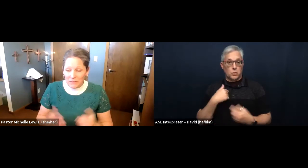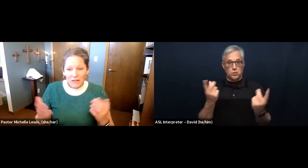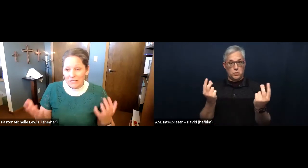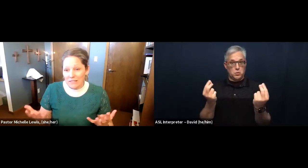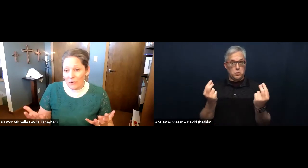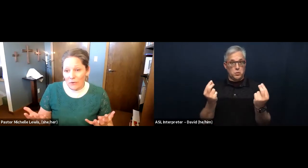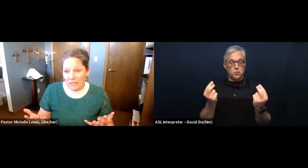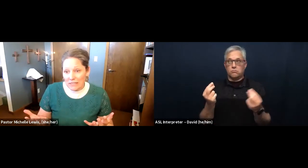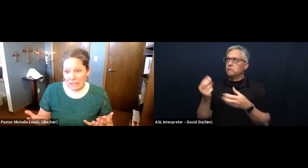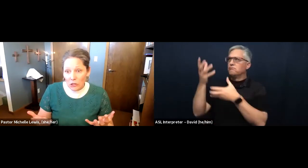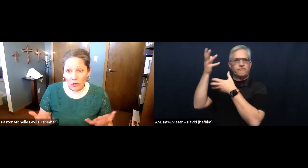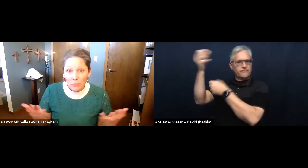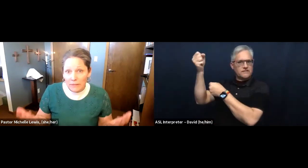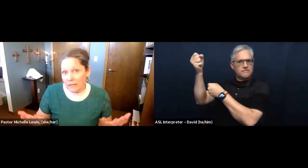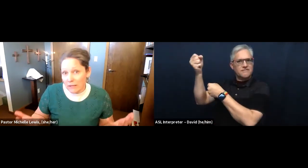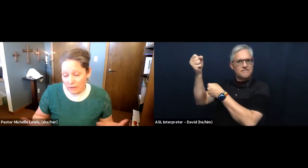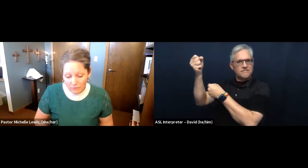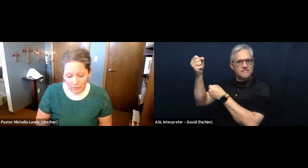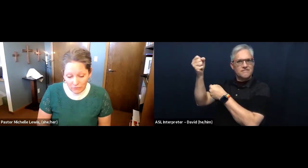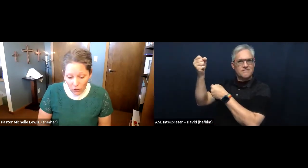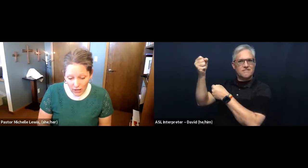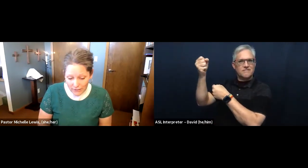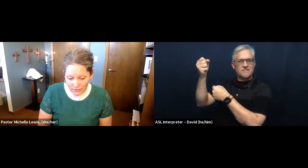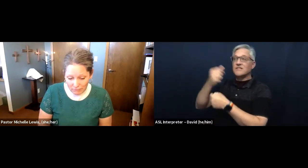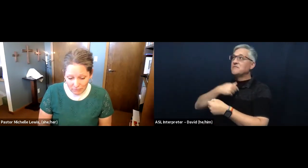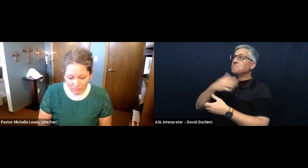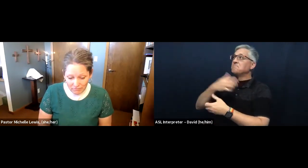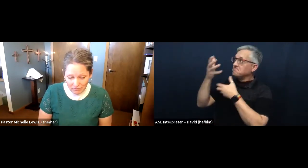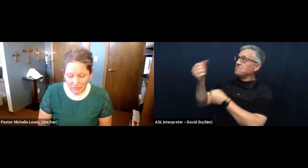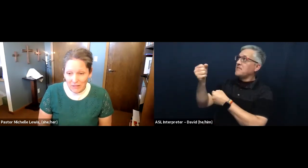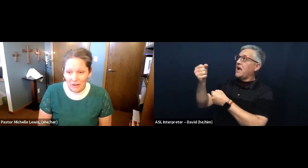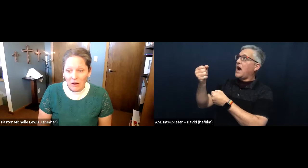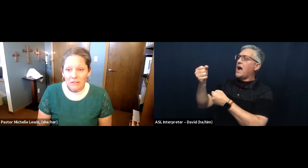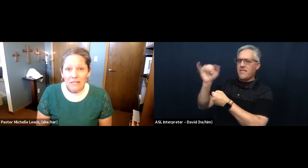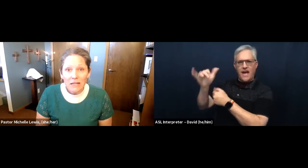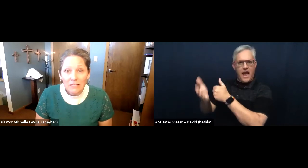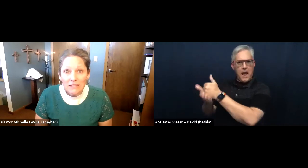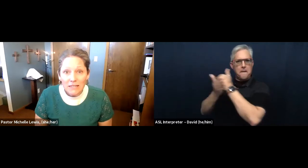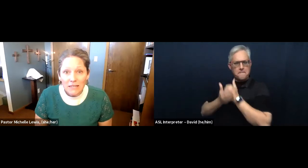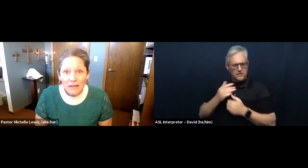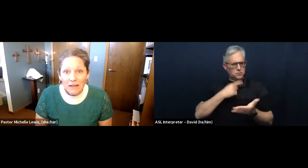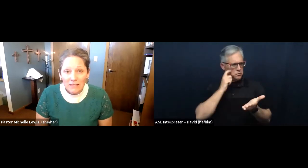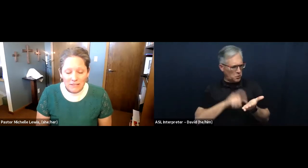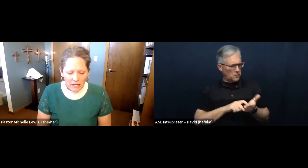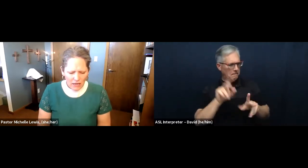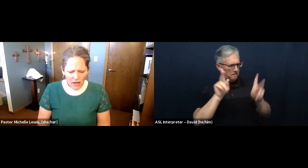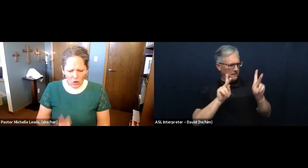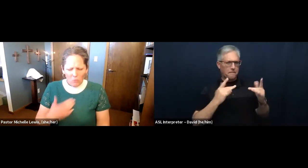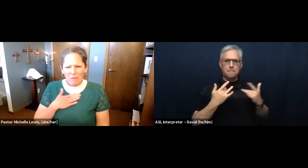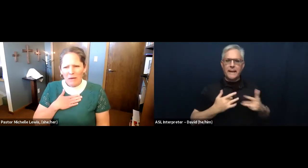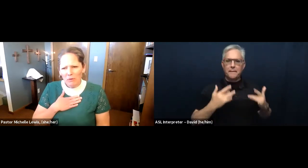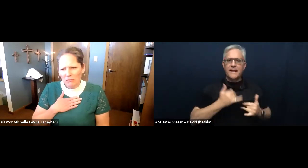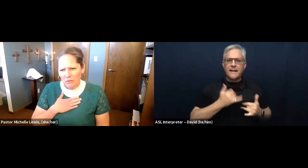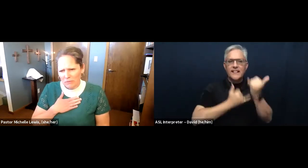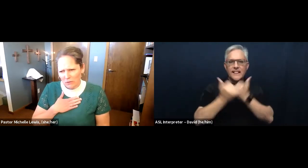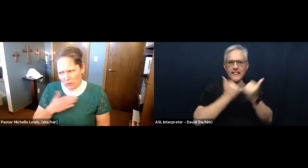helps us to notice human flaws our tendency to say, oh,